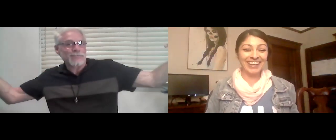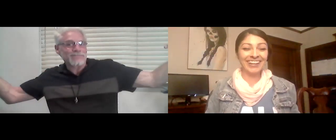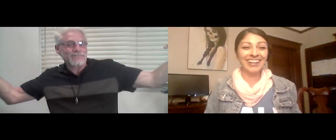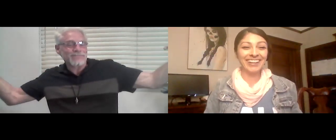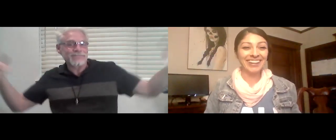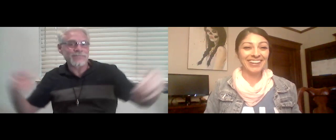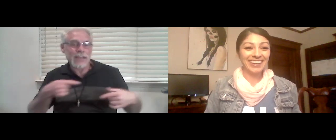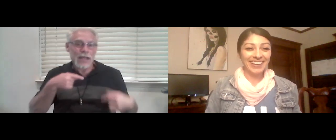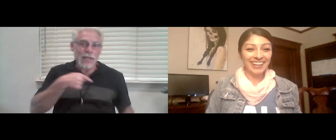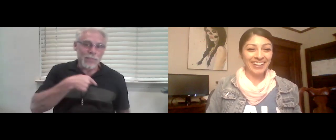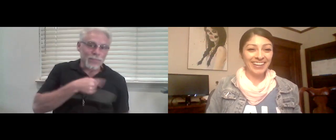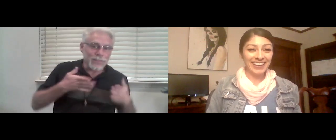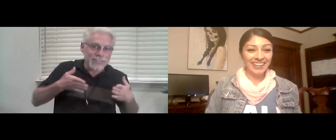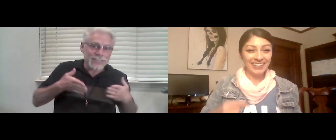about.